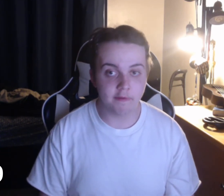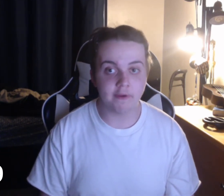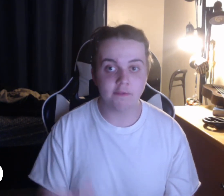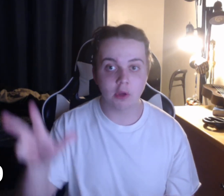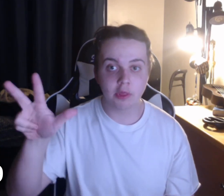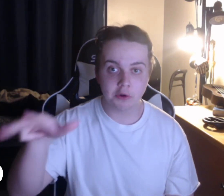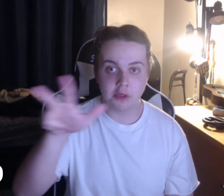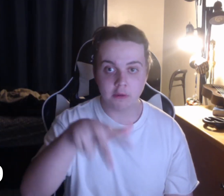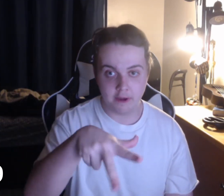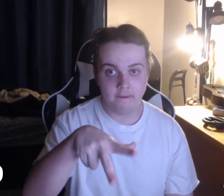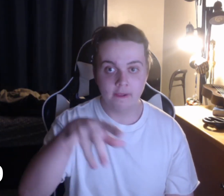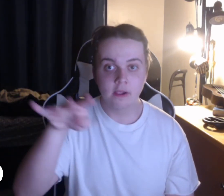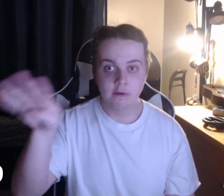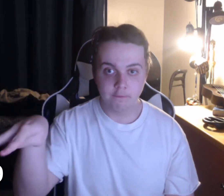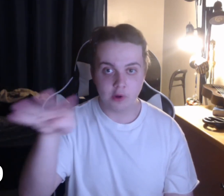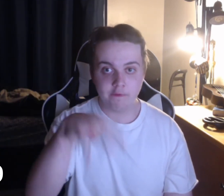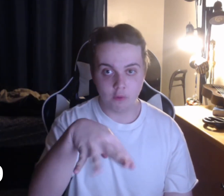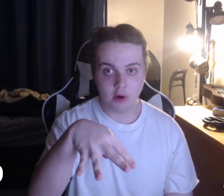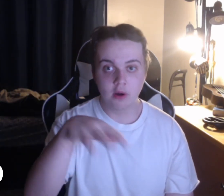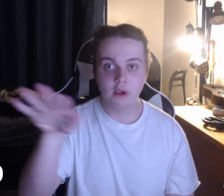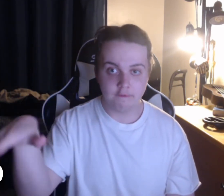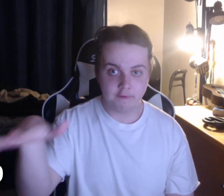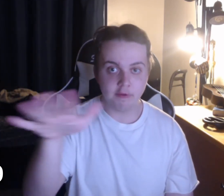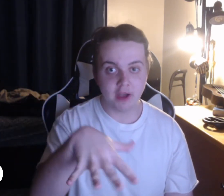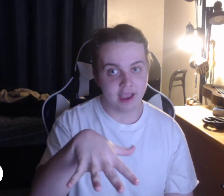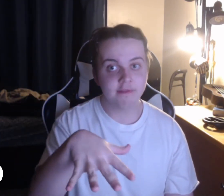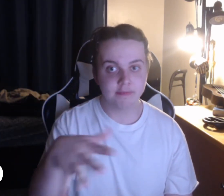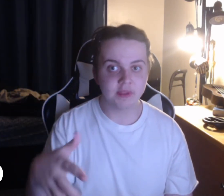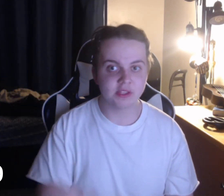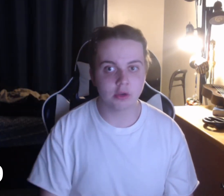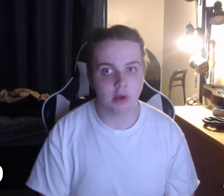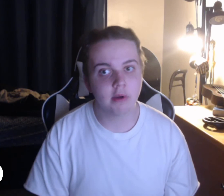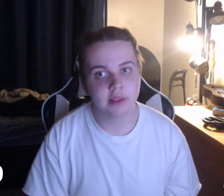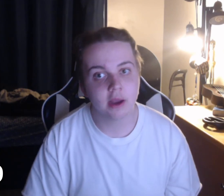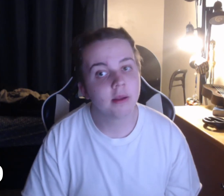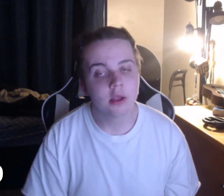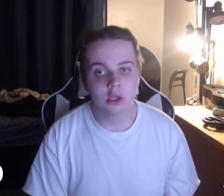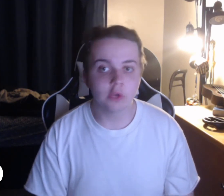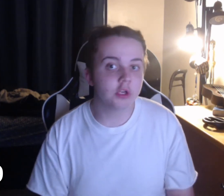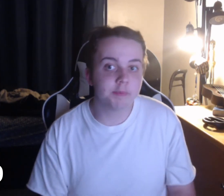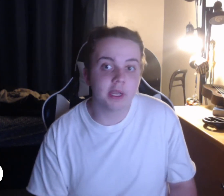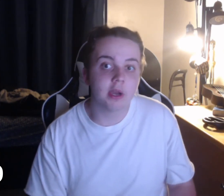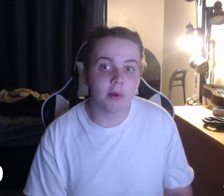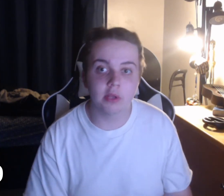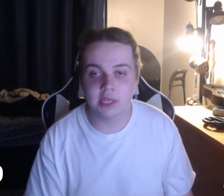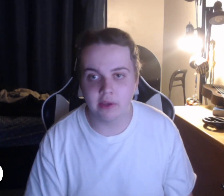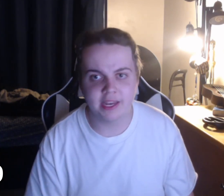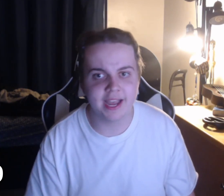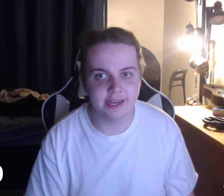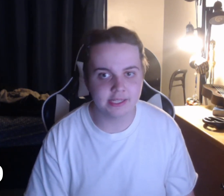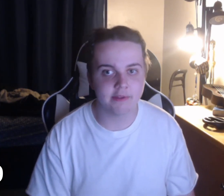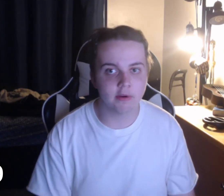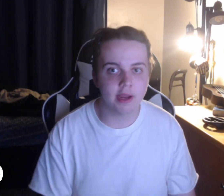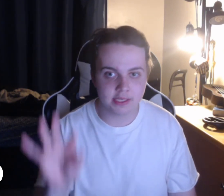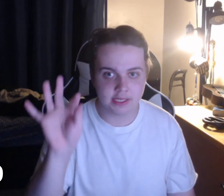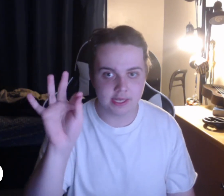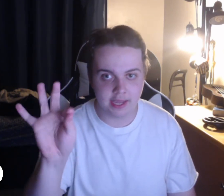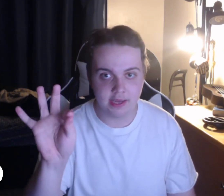go 33, 44, 55, and so on right there. So if you just pick a number, let's say like 97, right? This is 9, and